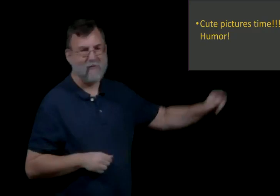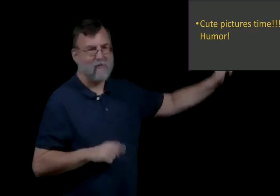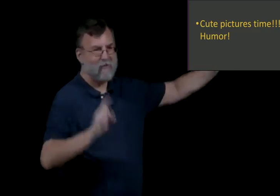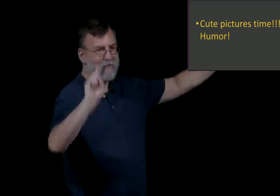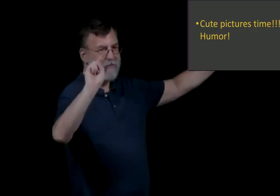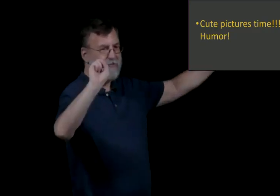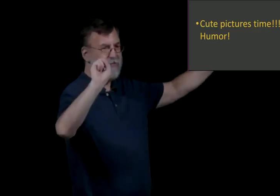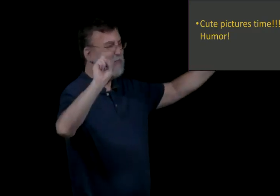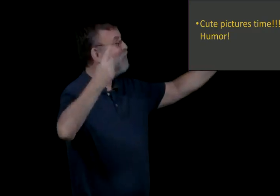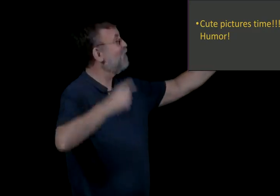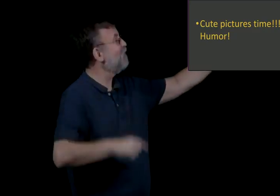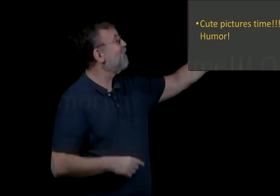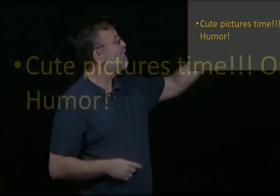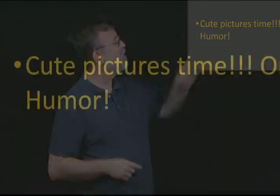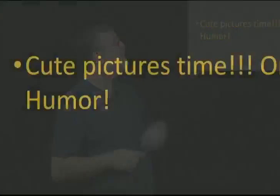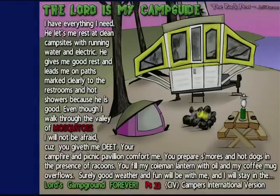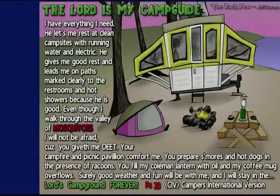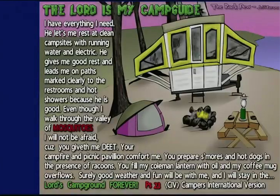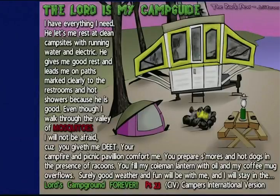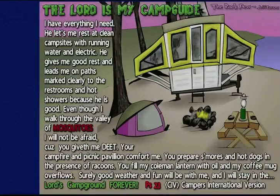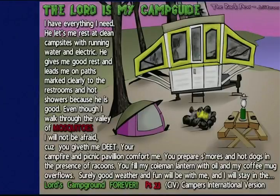I do try my best to get some humor in this.